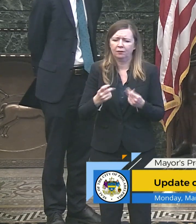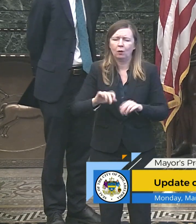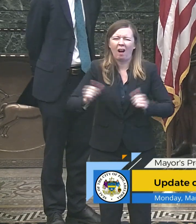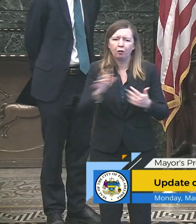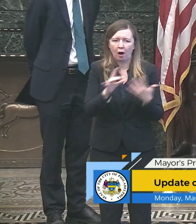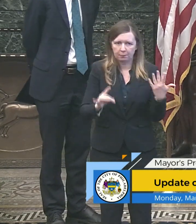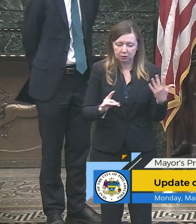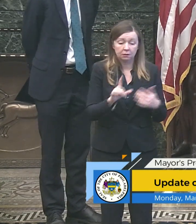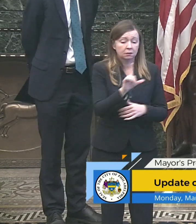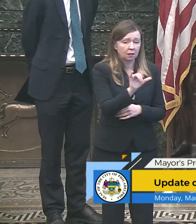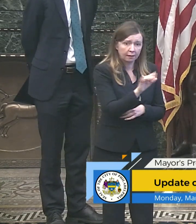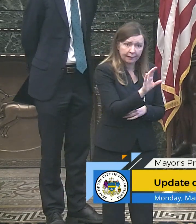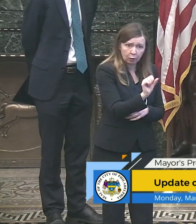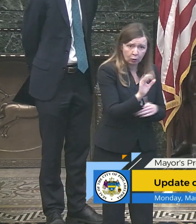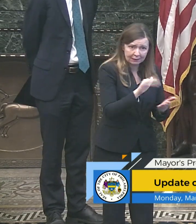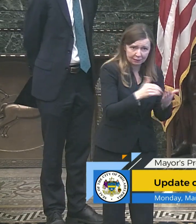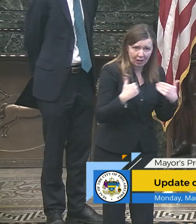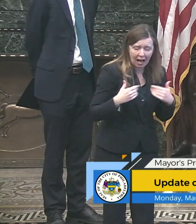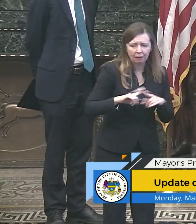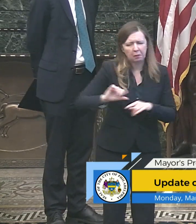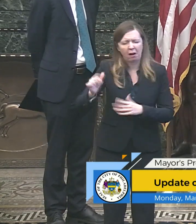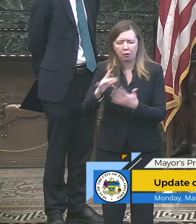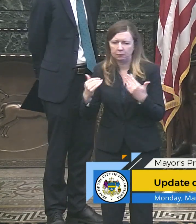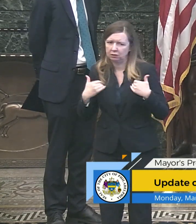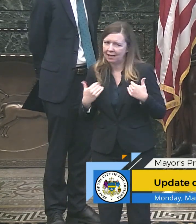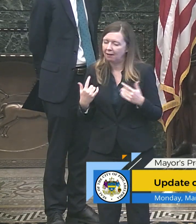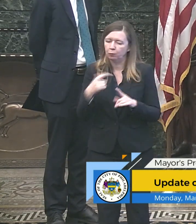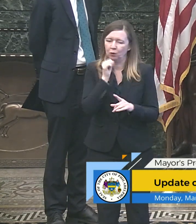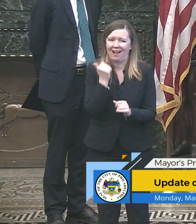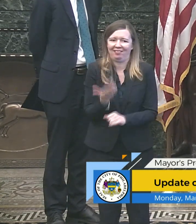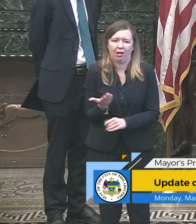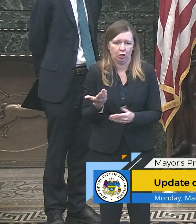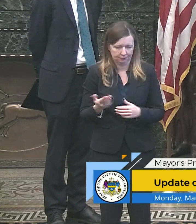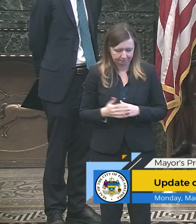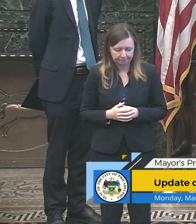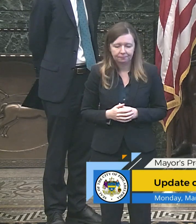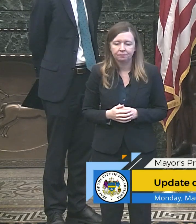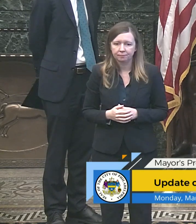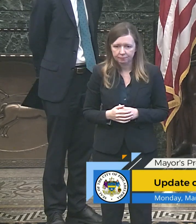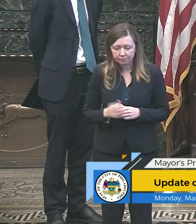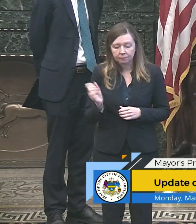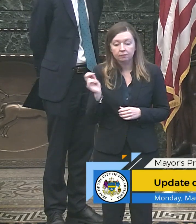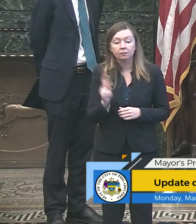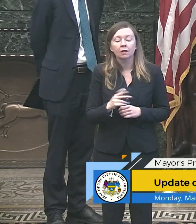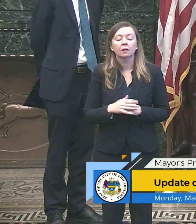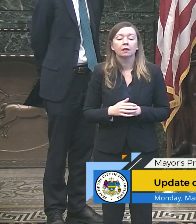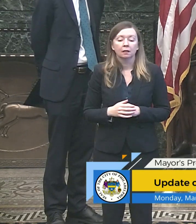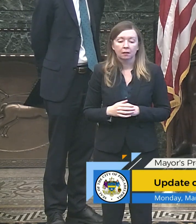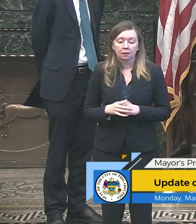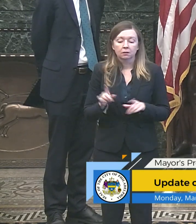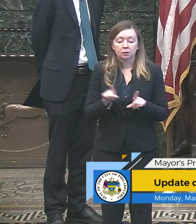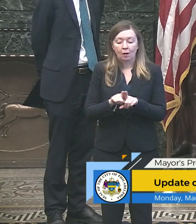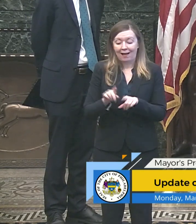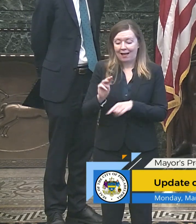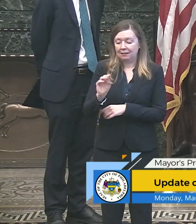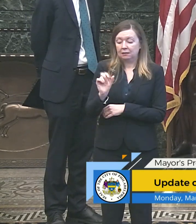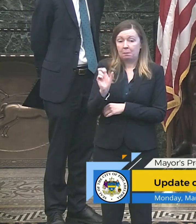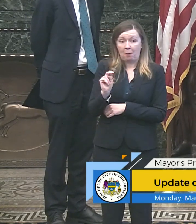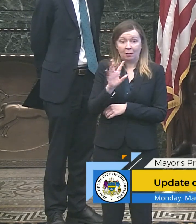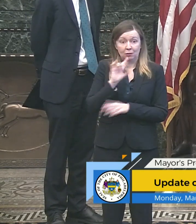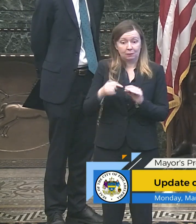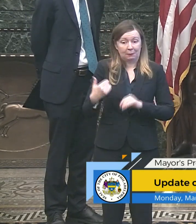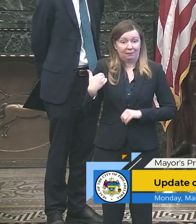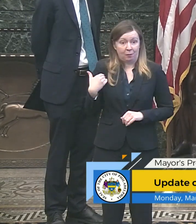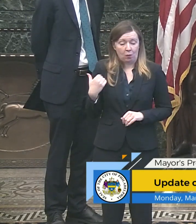center, but we're not at that point yet. Okay. And so as Martin was talking about earlier, we've